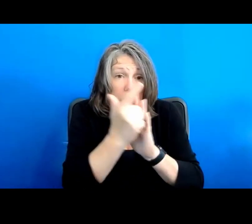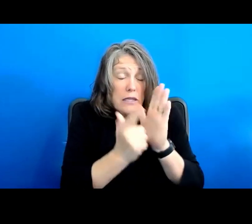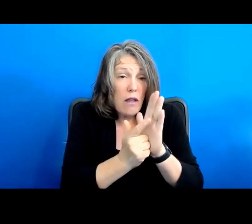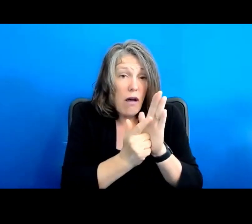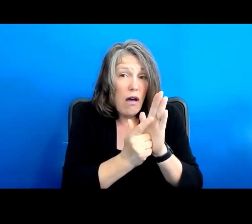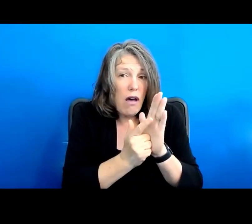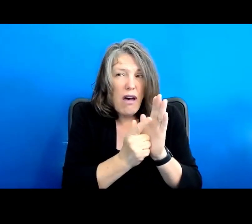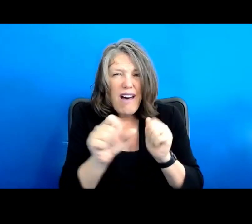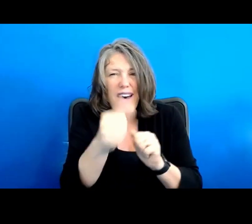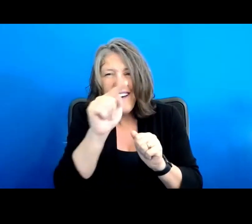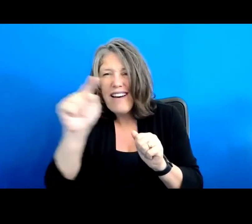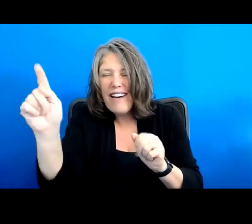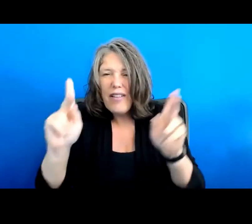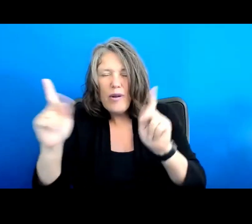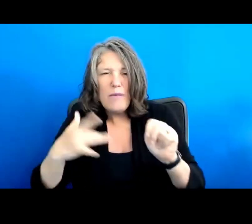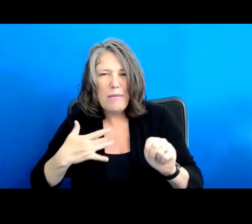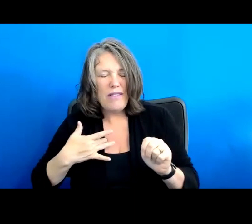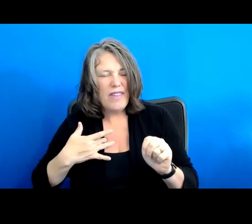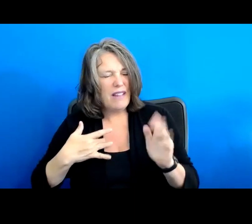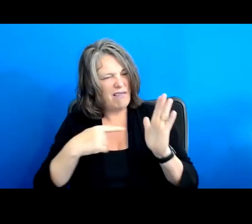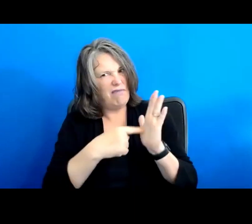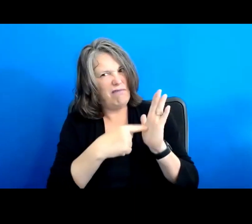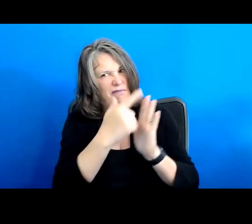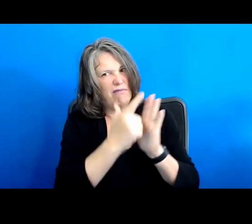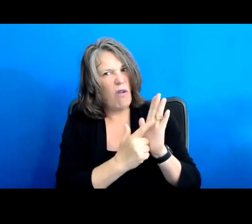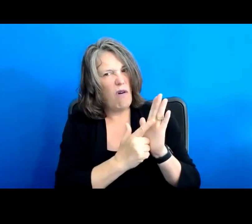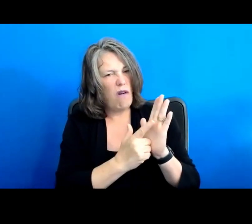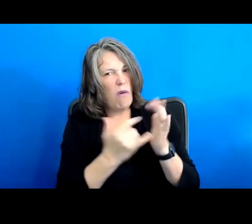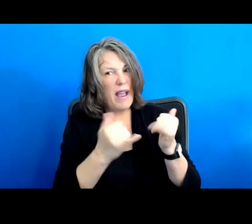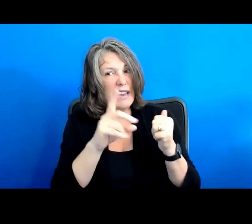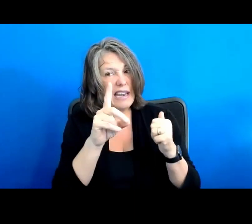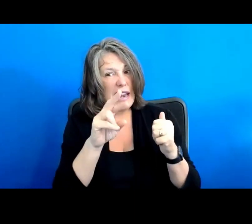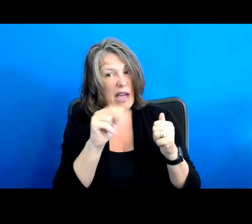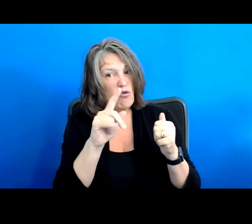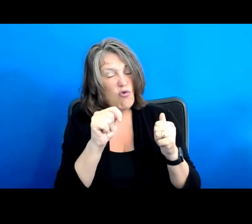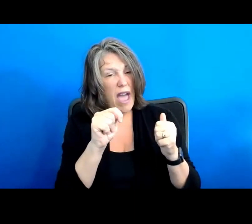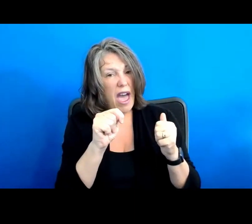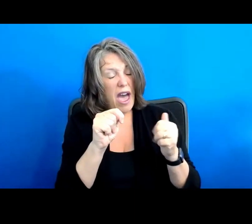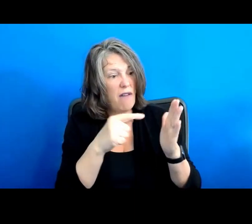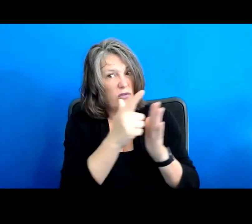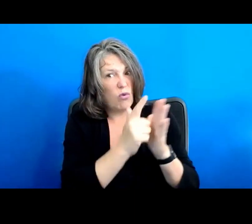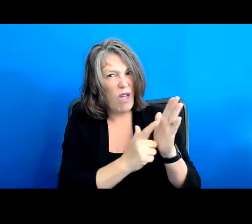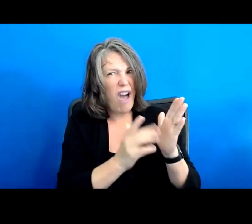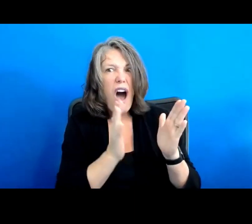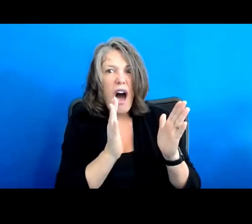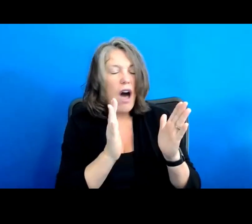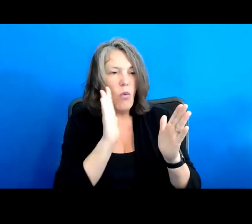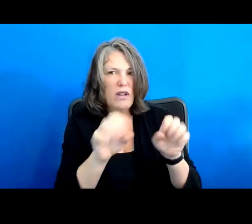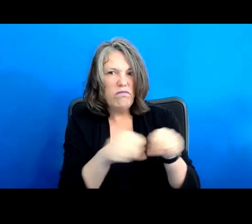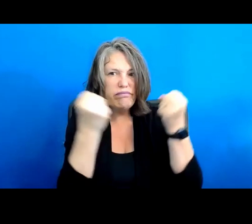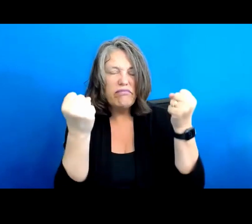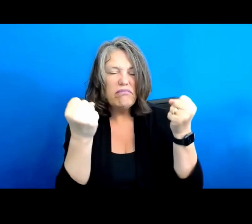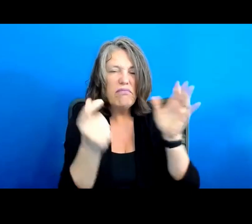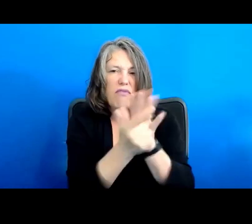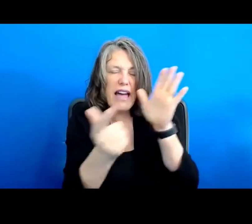others feel that the draft legislation, if adopted, would violate the convention. We've